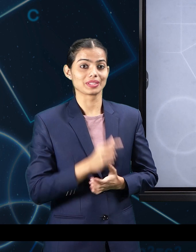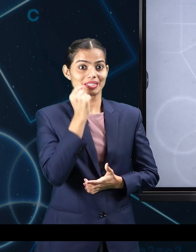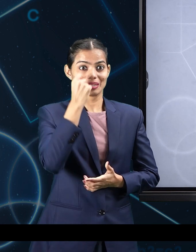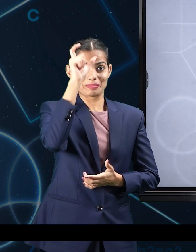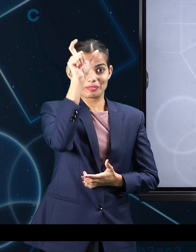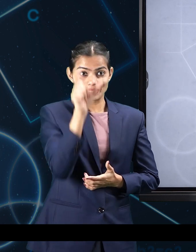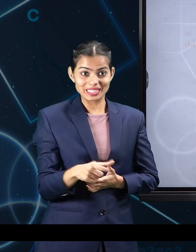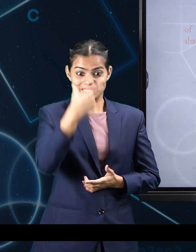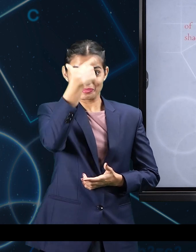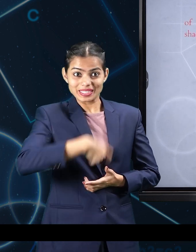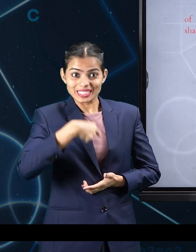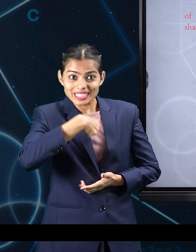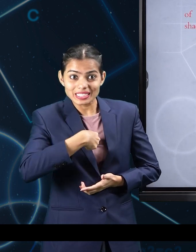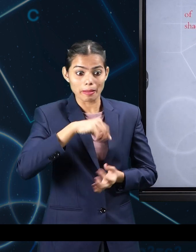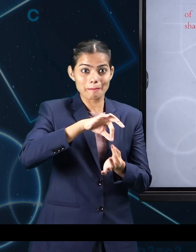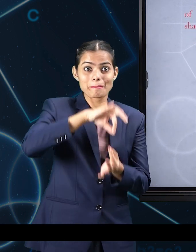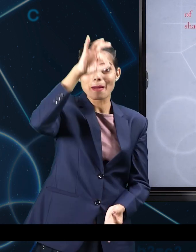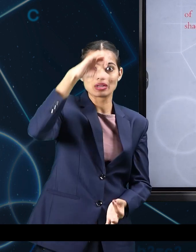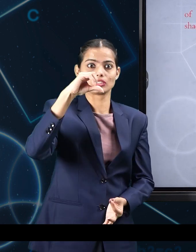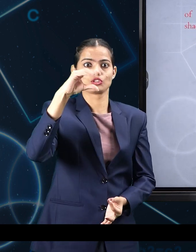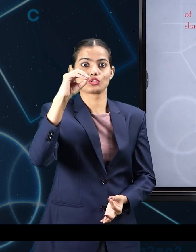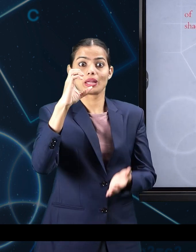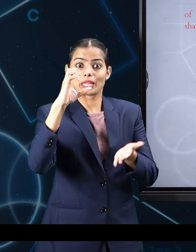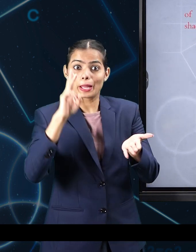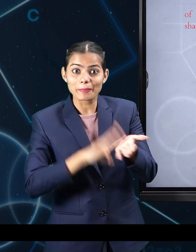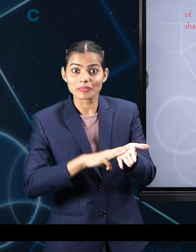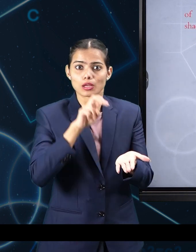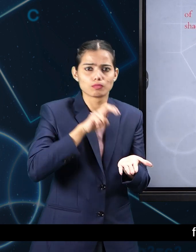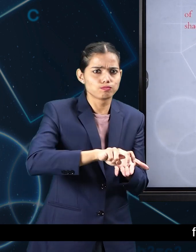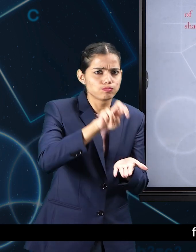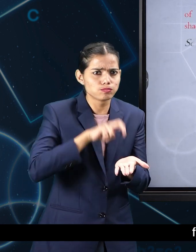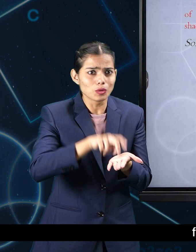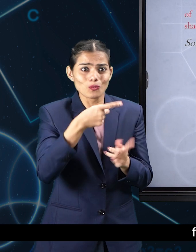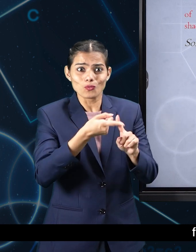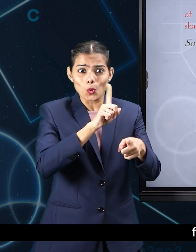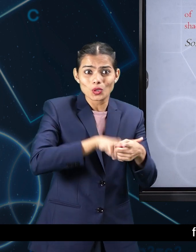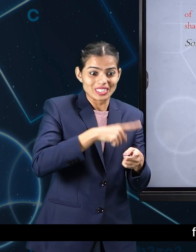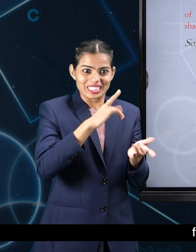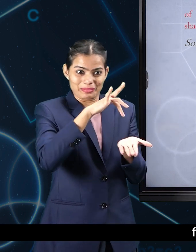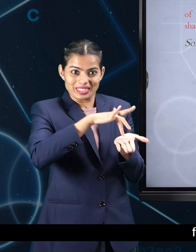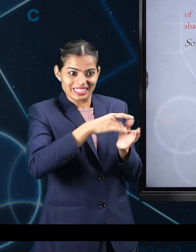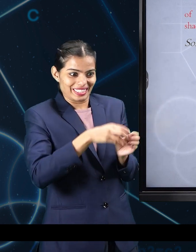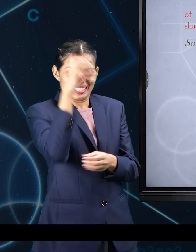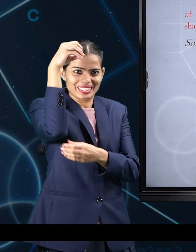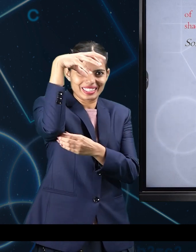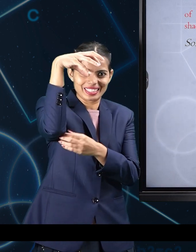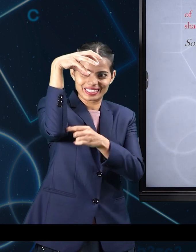A boy of height 90 cm is walking away from the base of a lamp post at a speed of